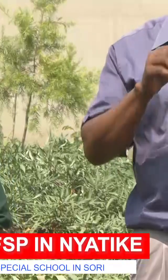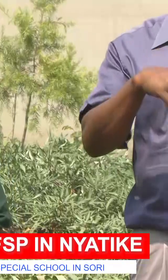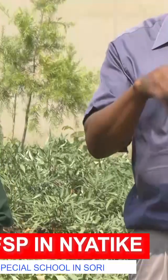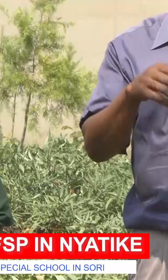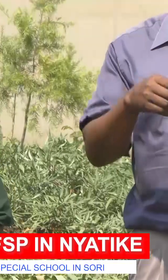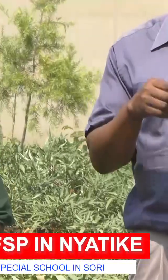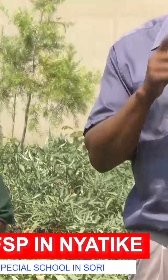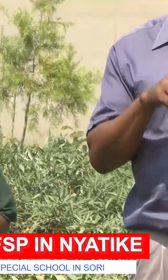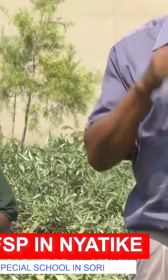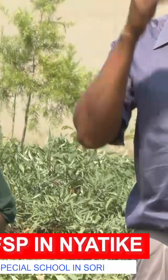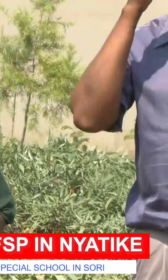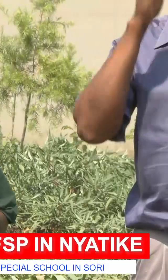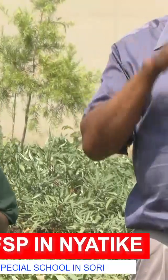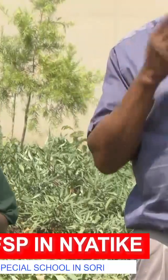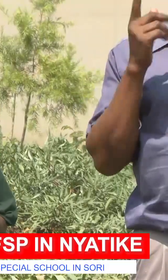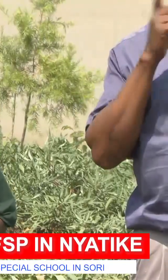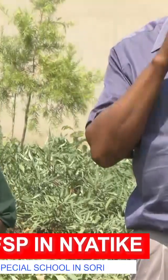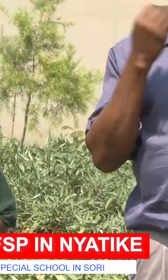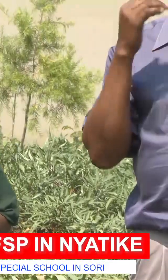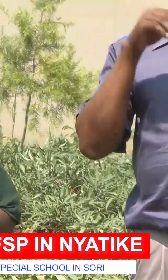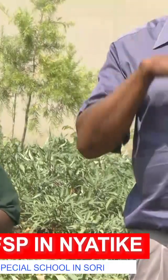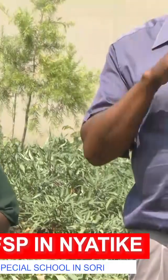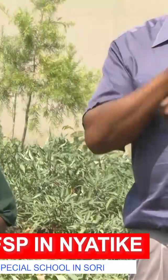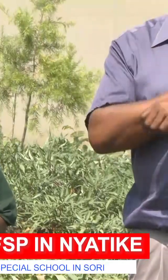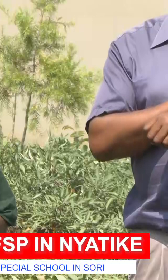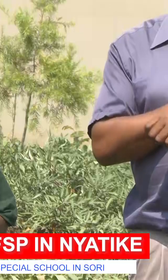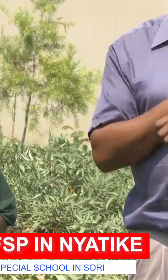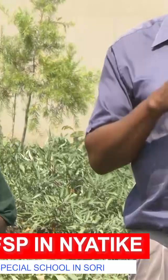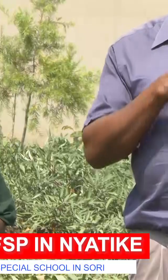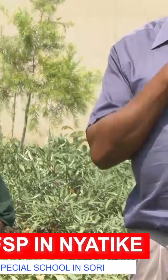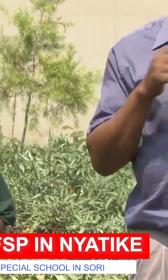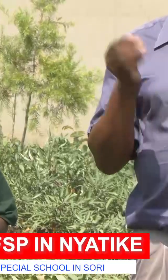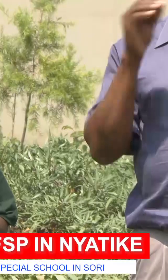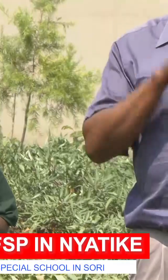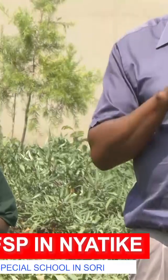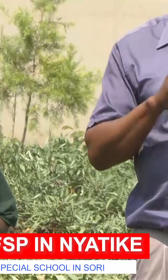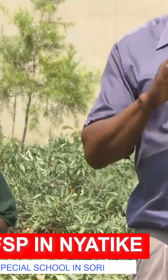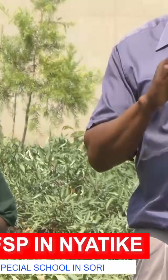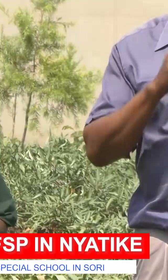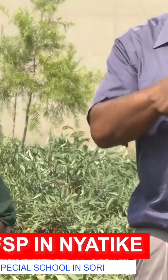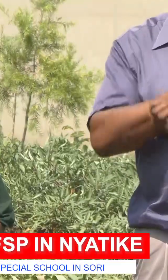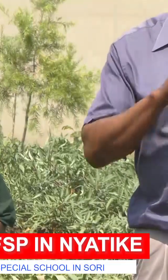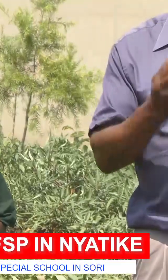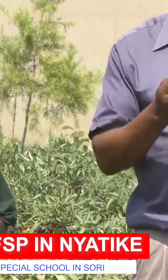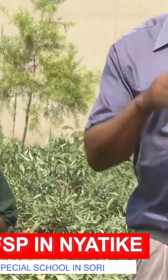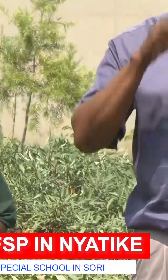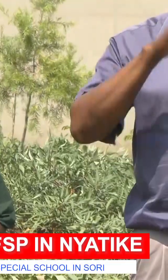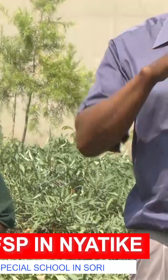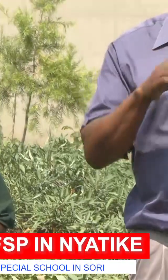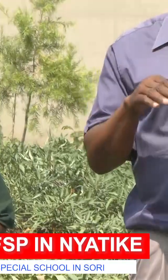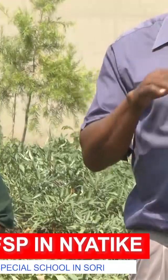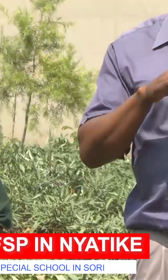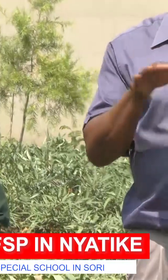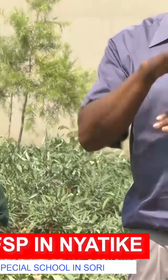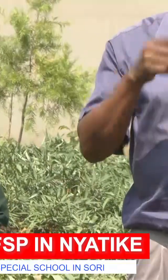from school. And you know, we always say that the school community is a very good platform for